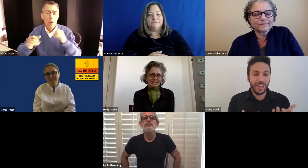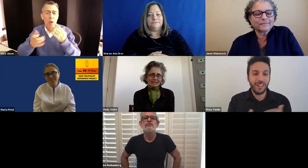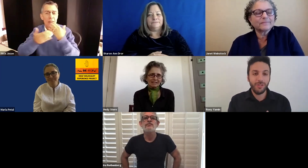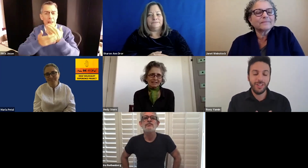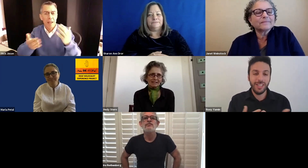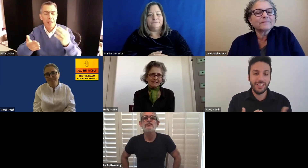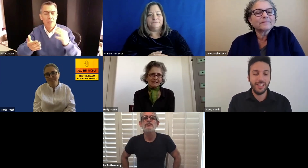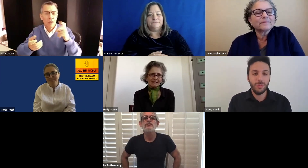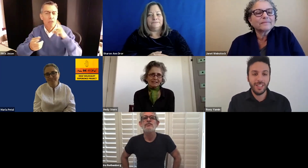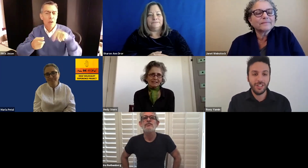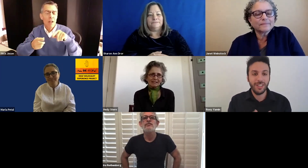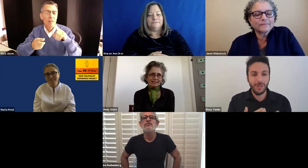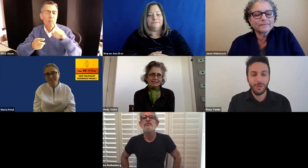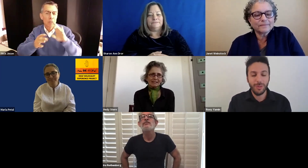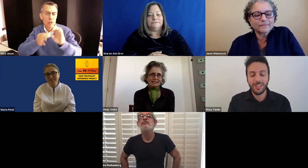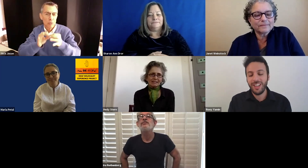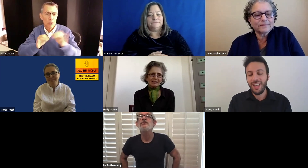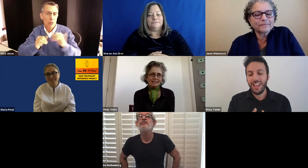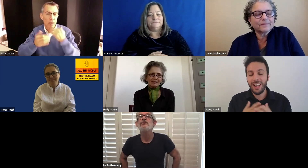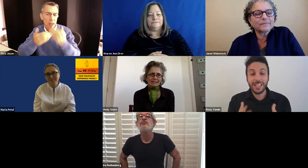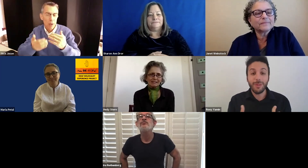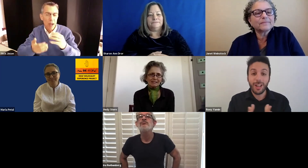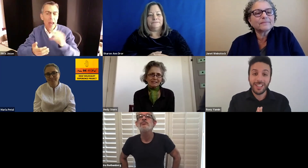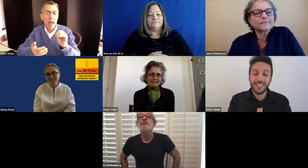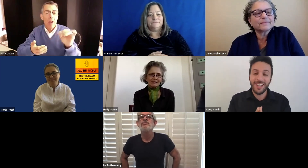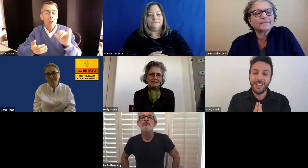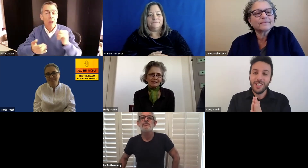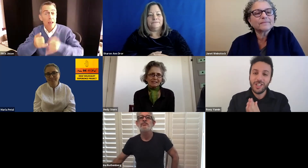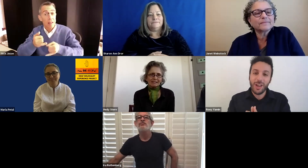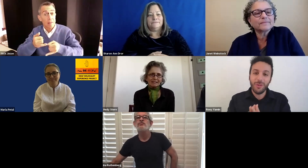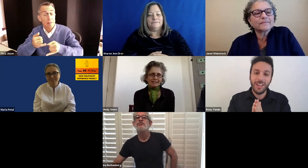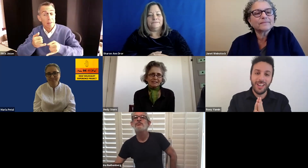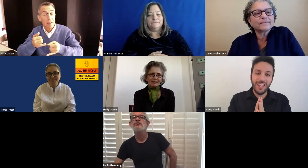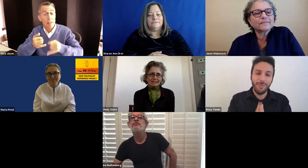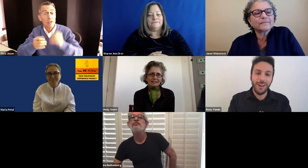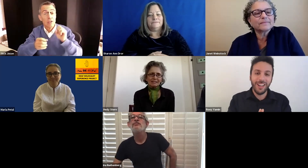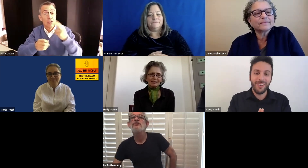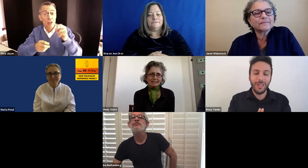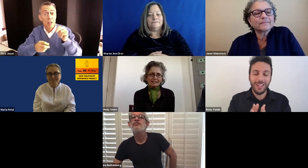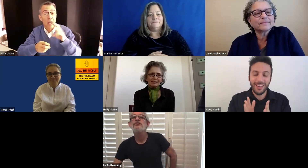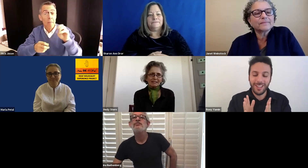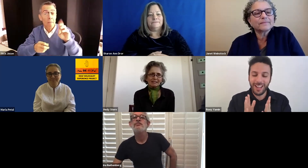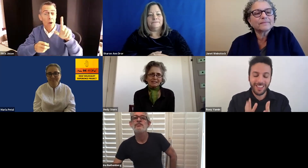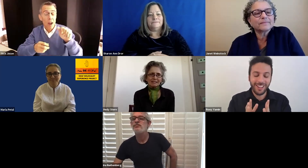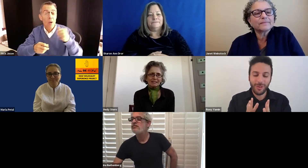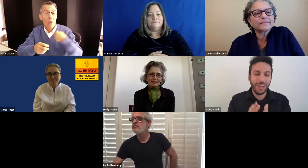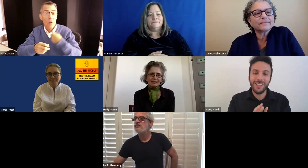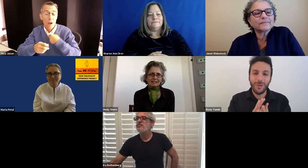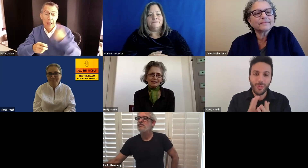for his interpretation. Thank you so much. And last but not least, Sharon and Marla, we, I think, created a great